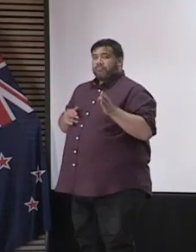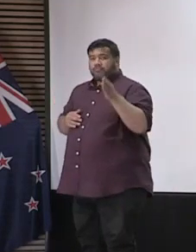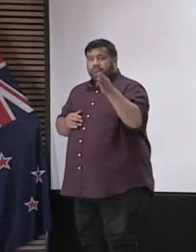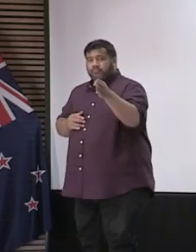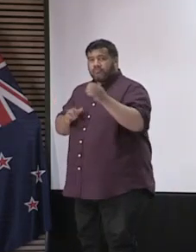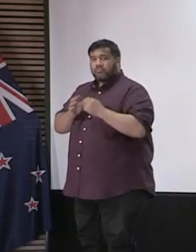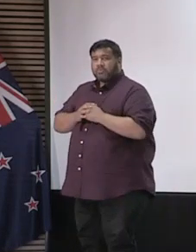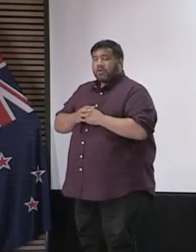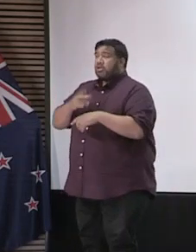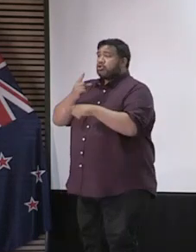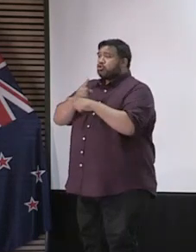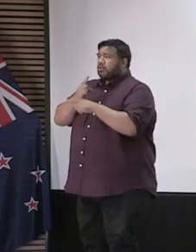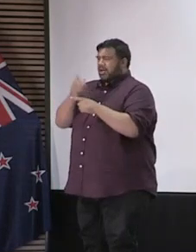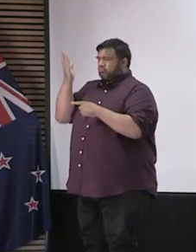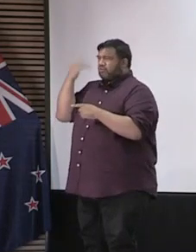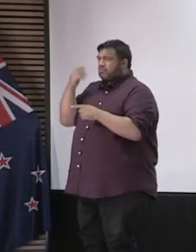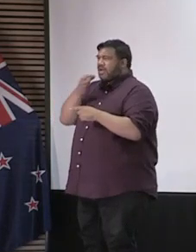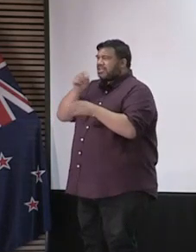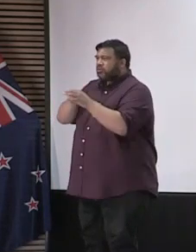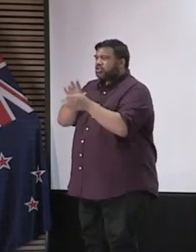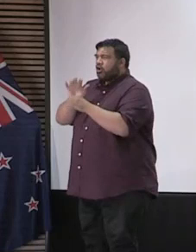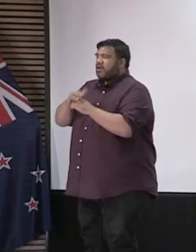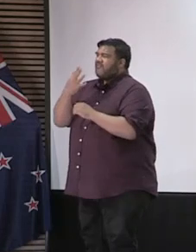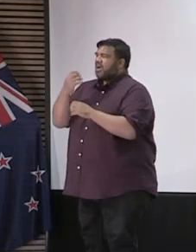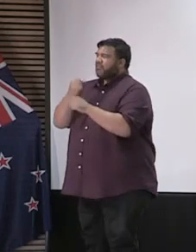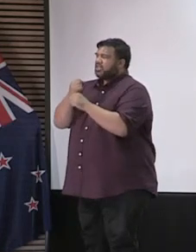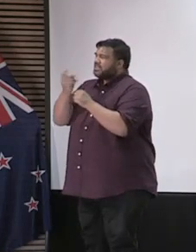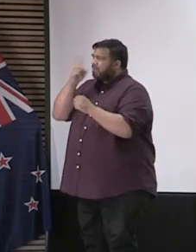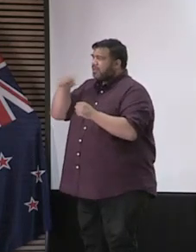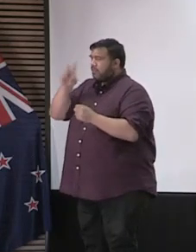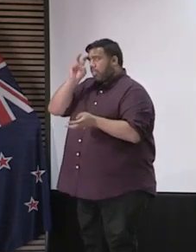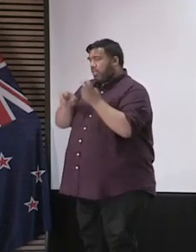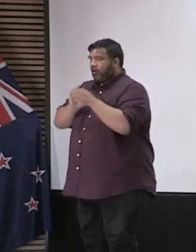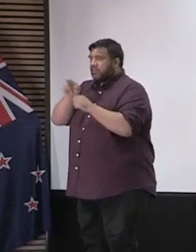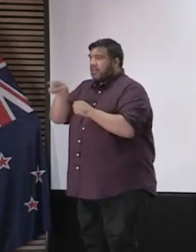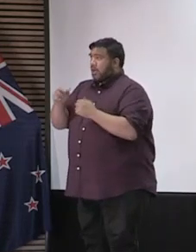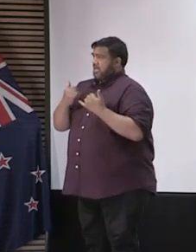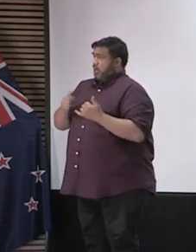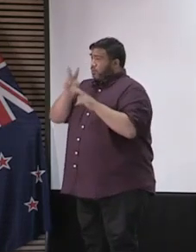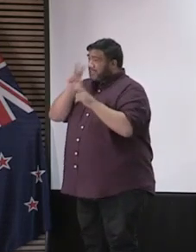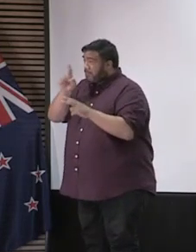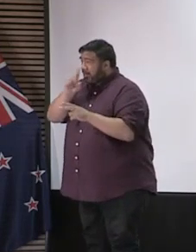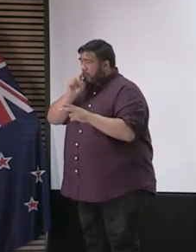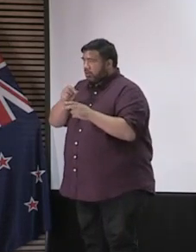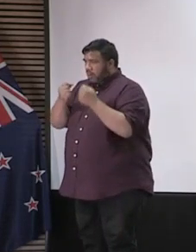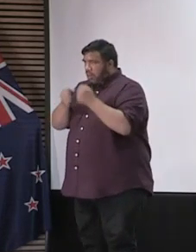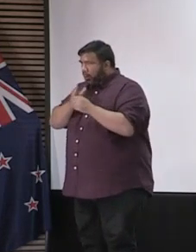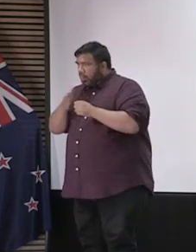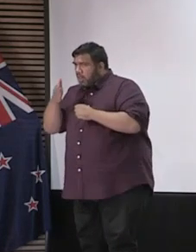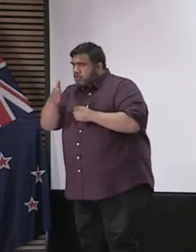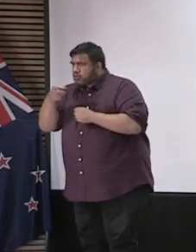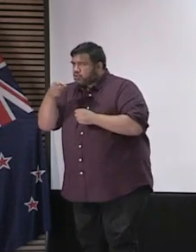WAC 5G conspiracy the other day, but given that people are now destroying telecommunications towers, what message would you Used like... for 4G.